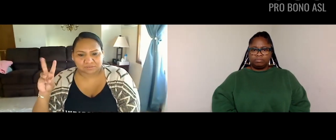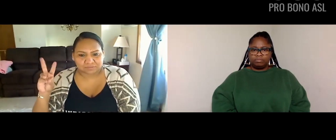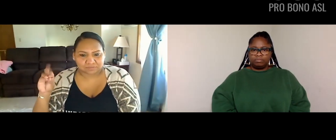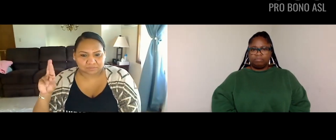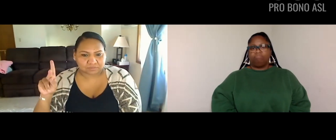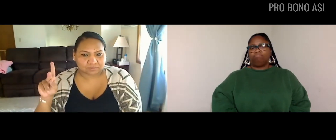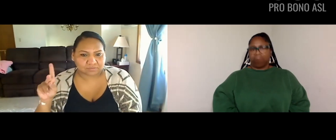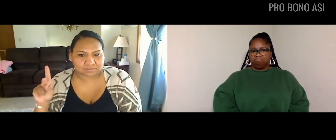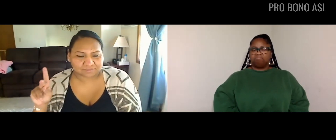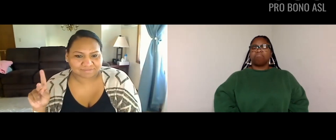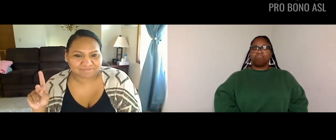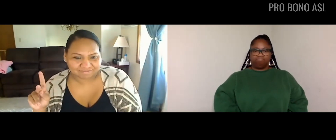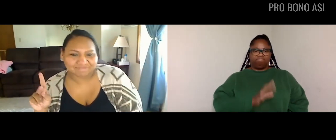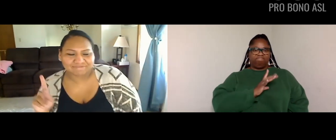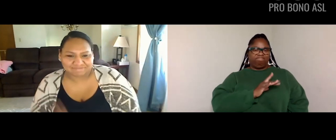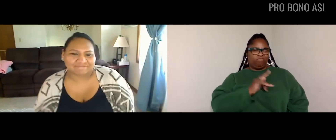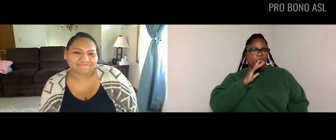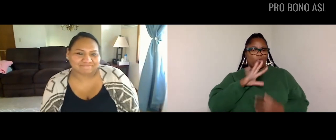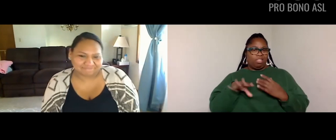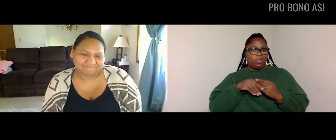Creations Beadwork.